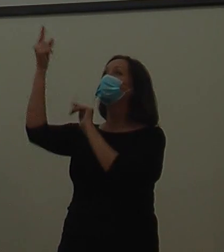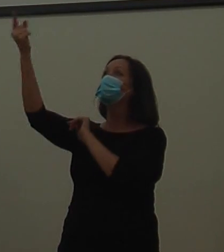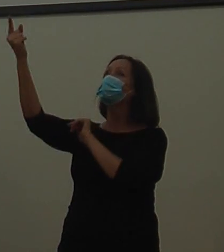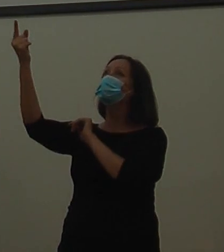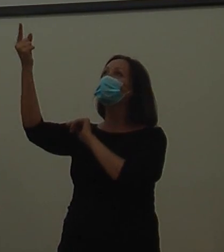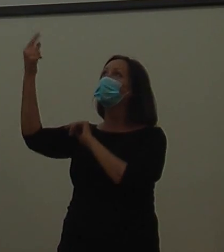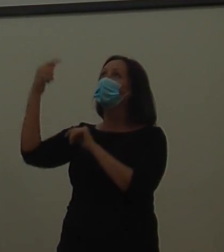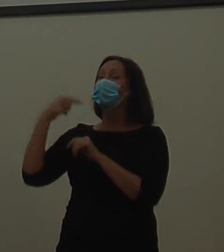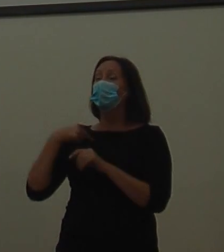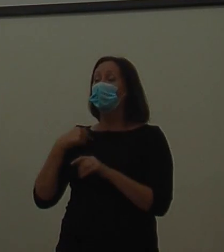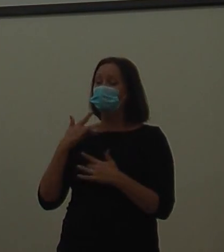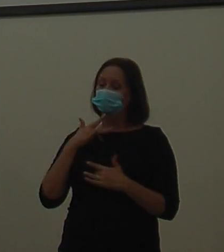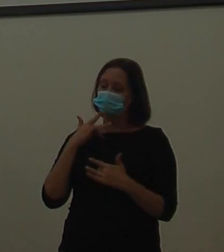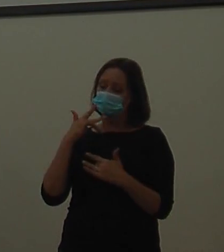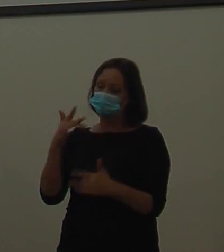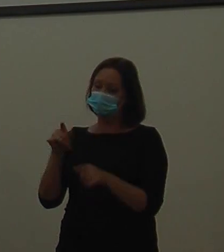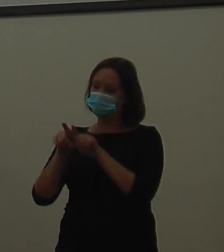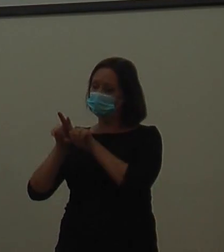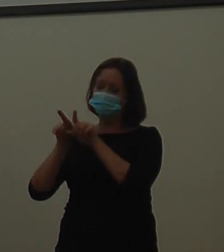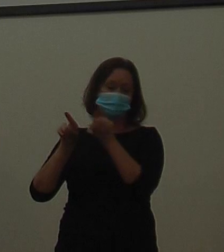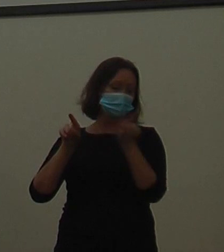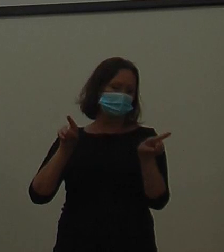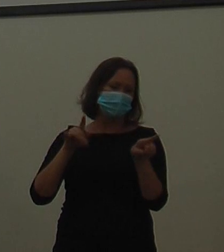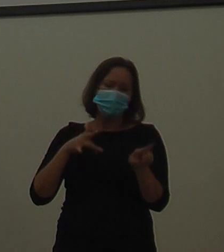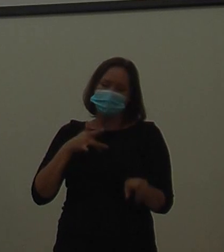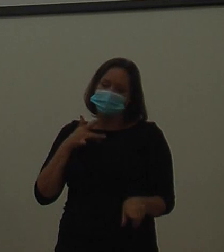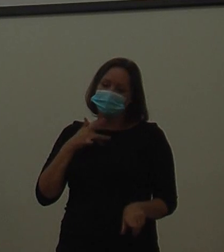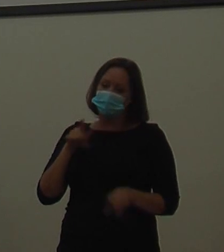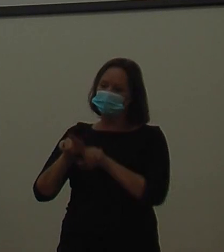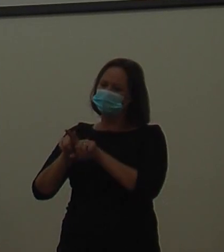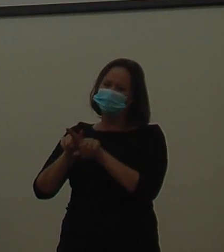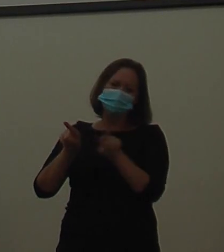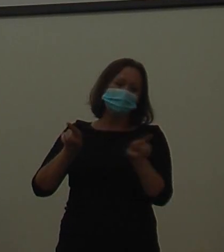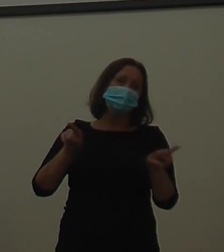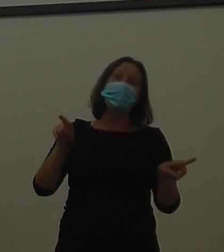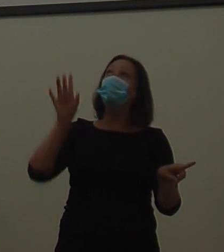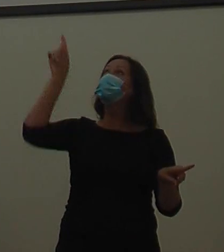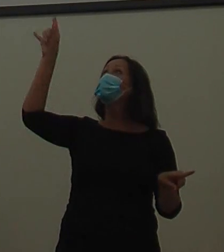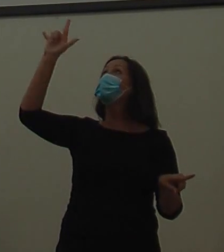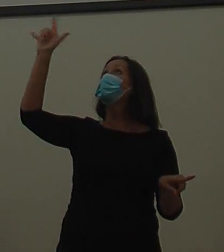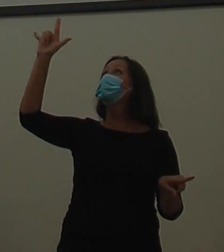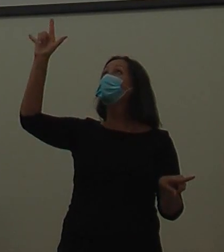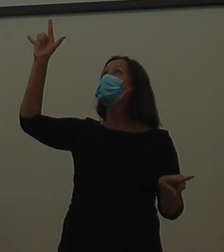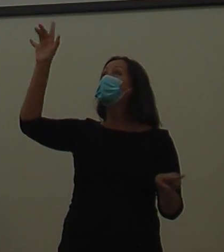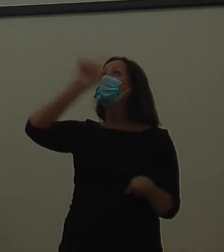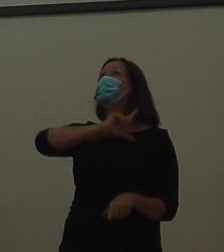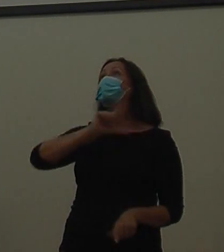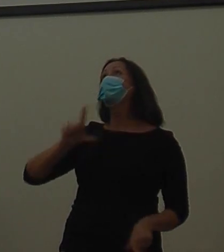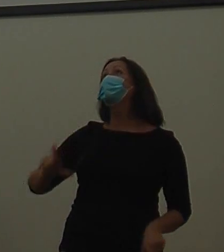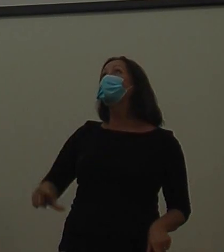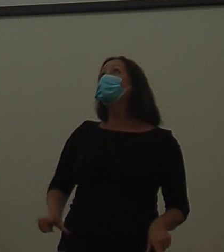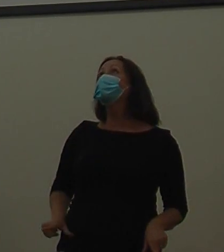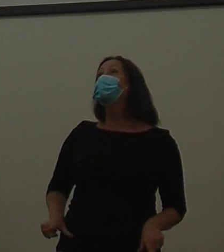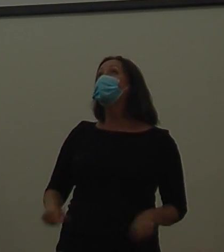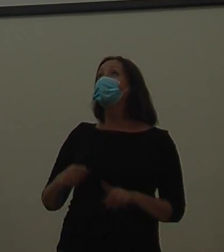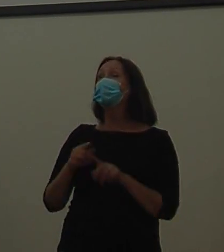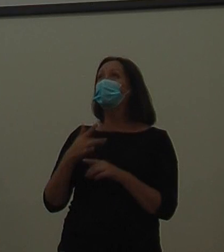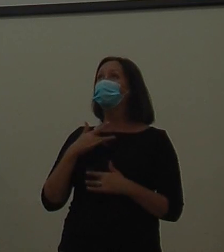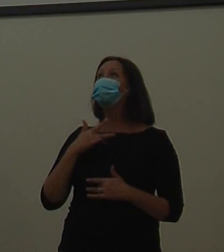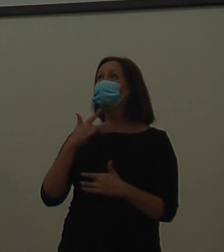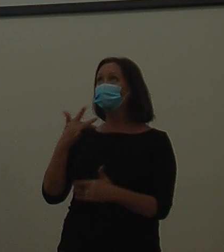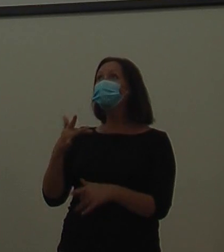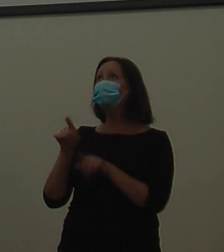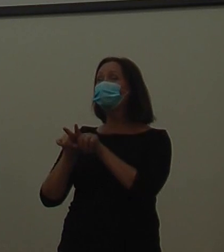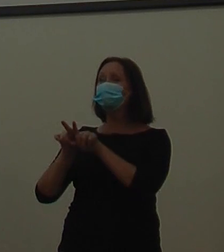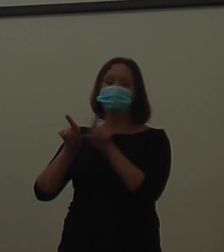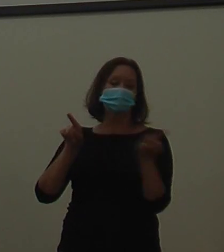wander, Lord, I feel it, prone to leave the God I